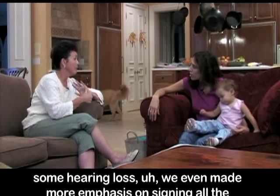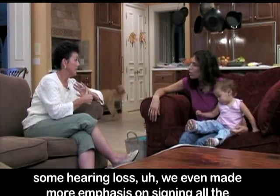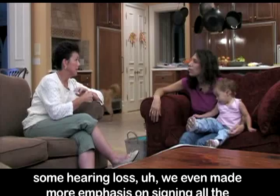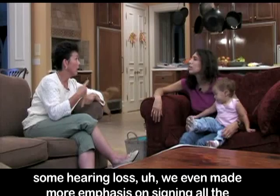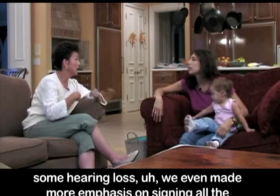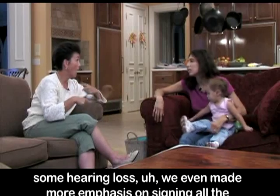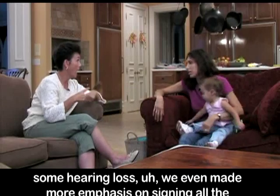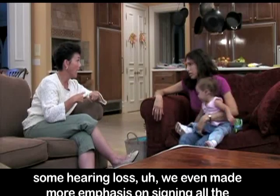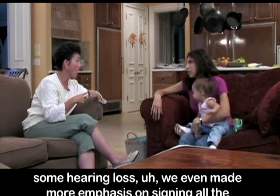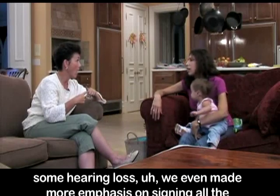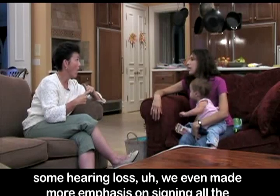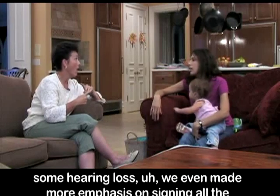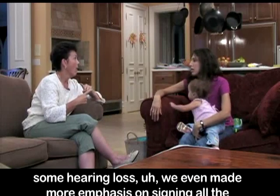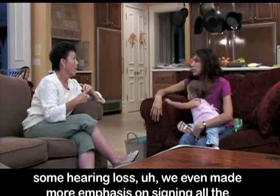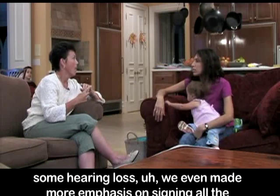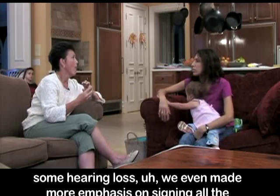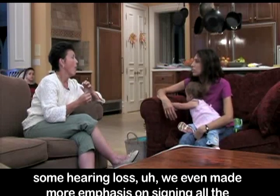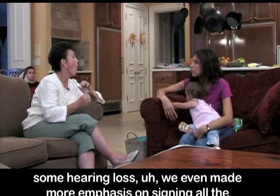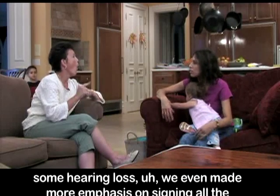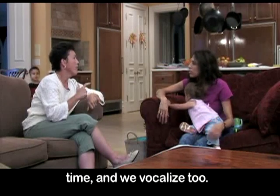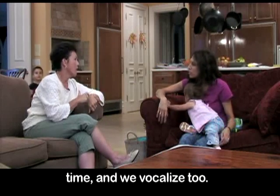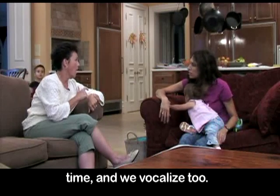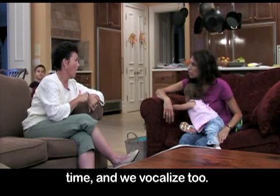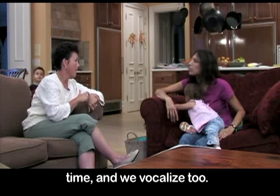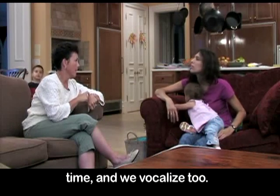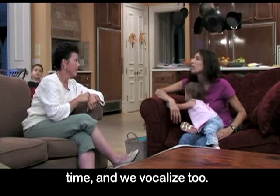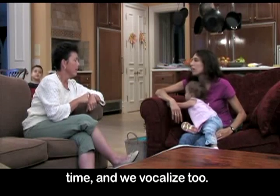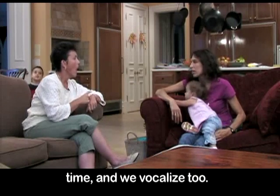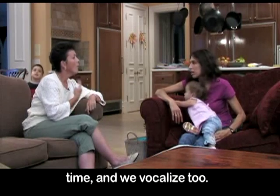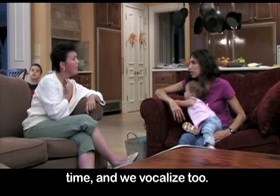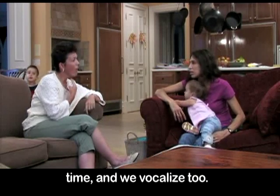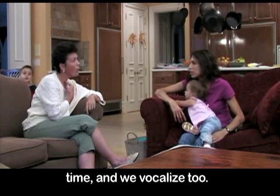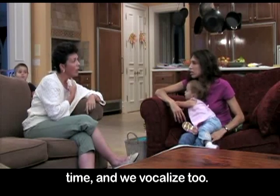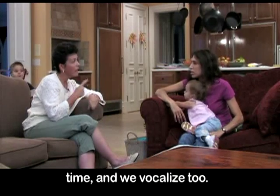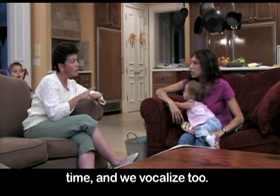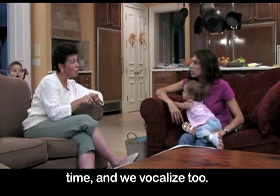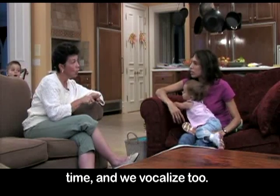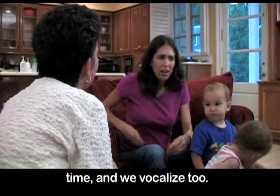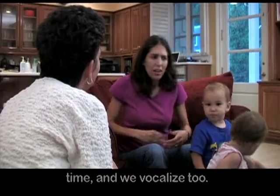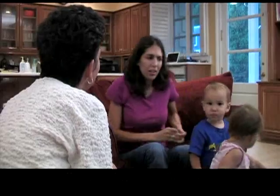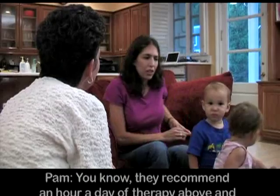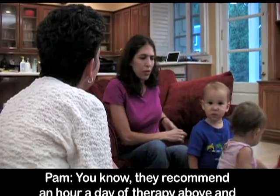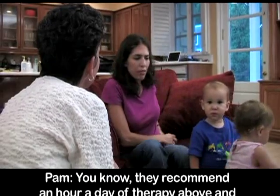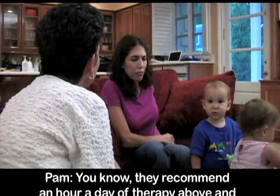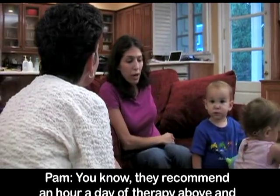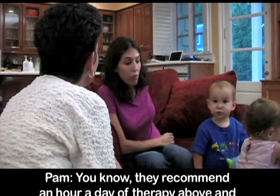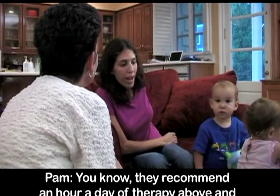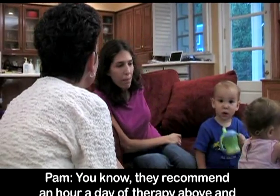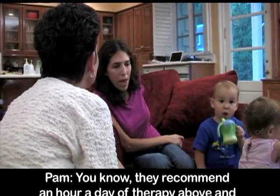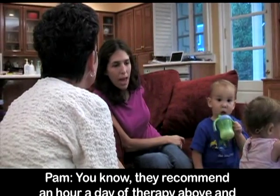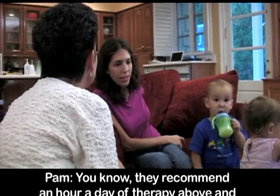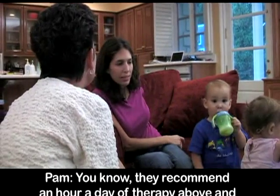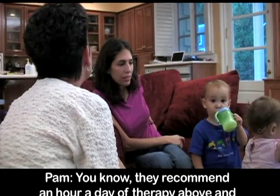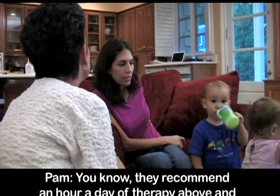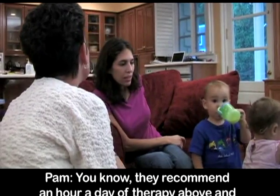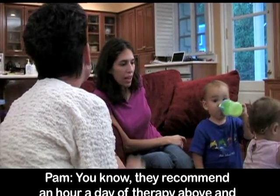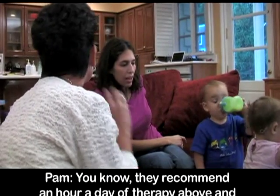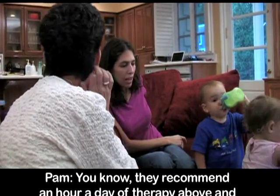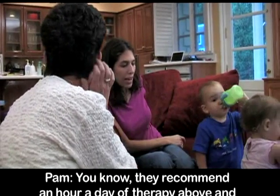emphasis on signing all the time. And we vocalized too. You know, they recommend an